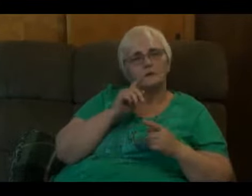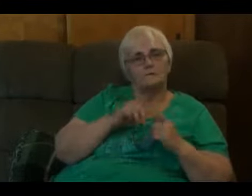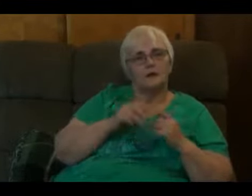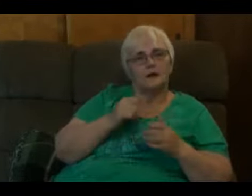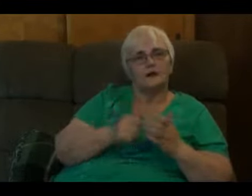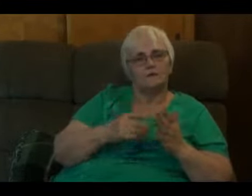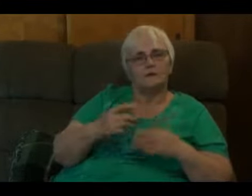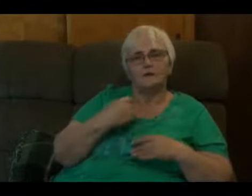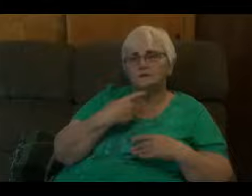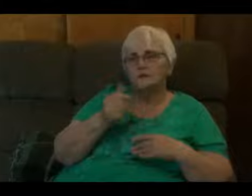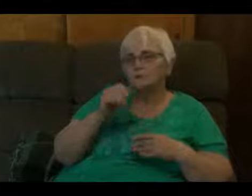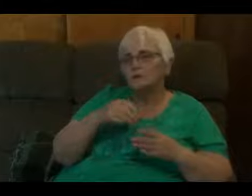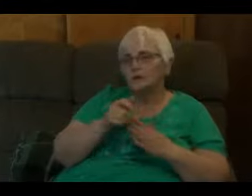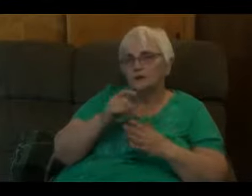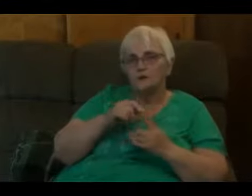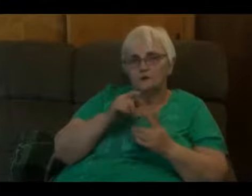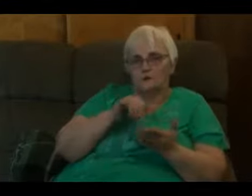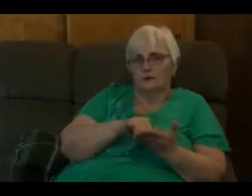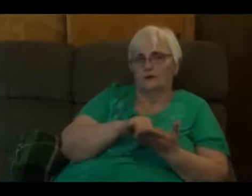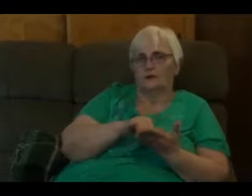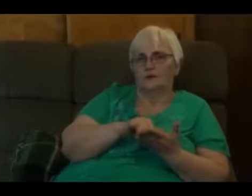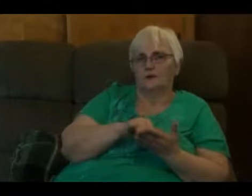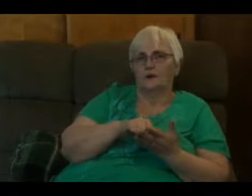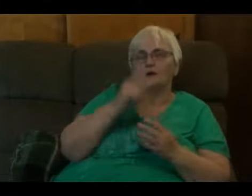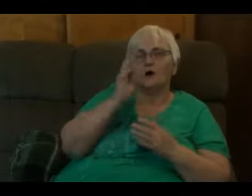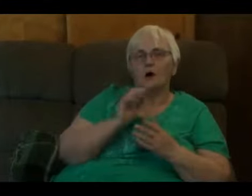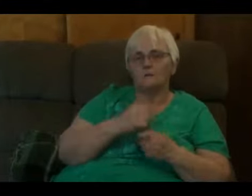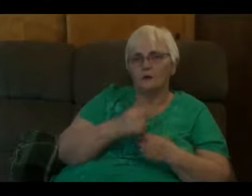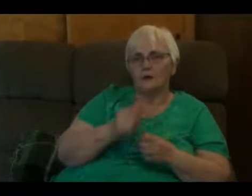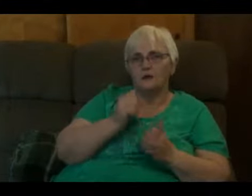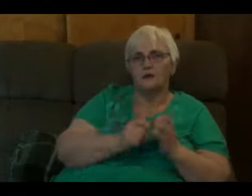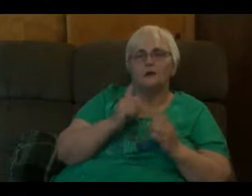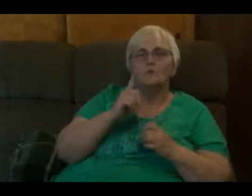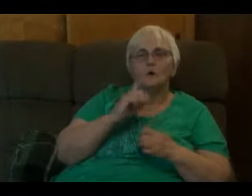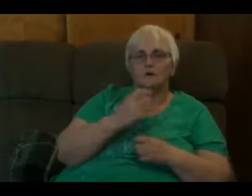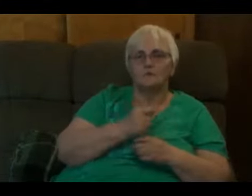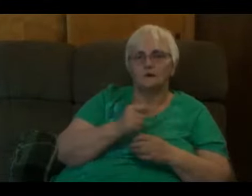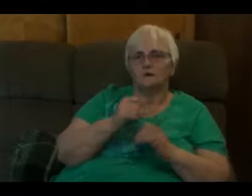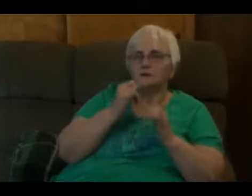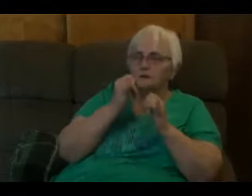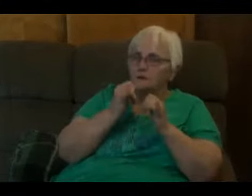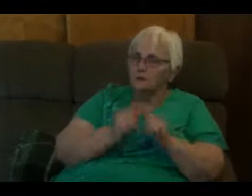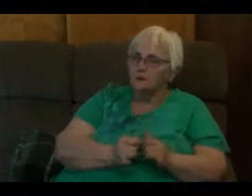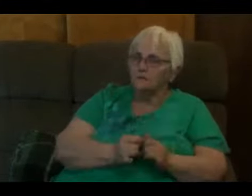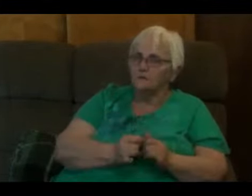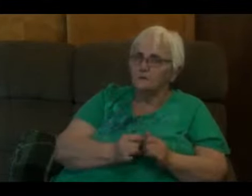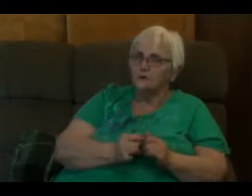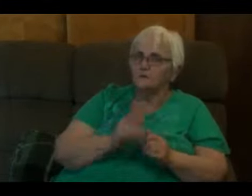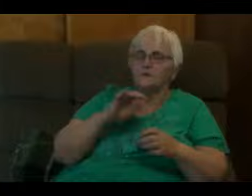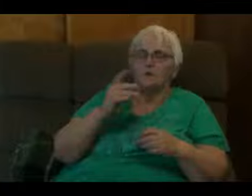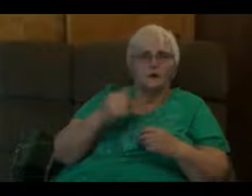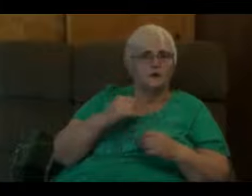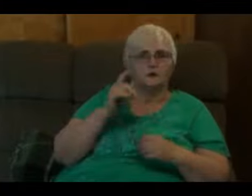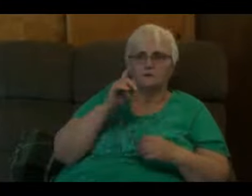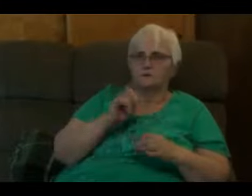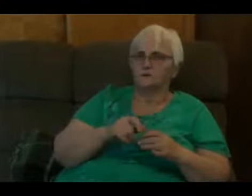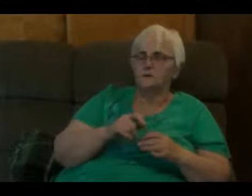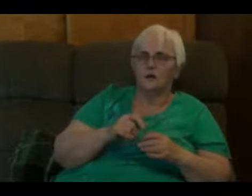everything I say will lead to that. God made each one of us as individuals. Okay, He didn't just mass-produce